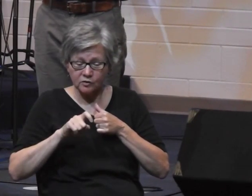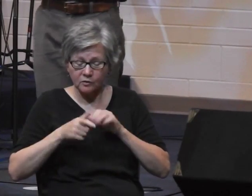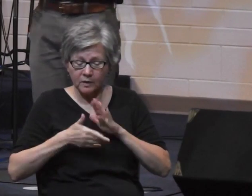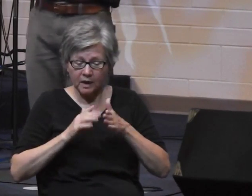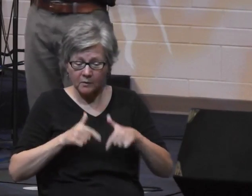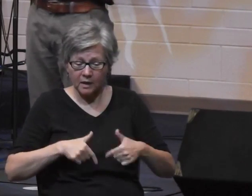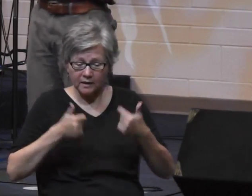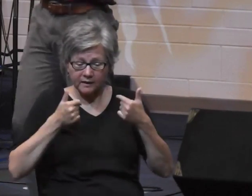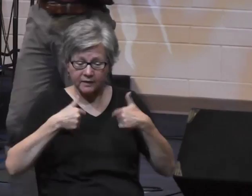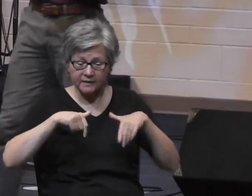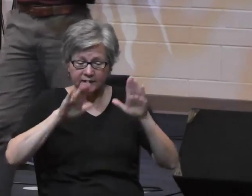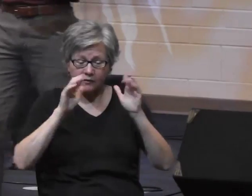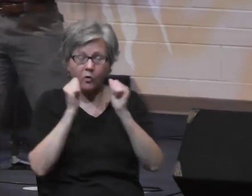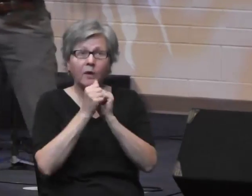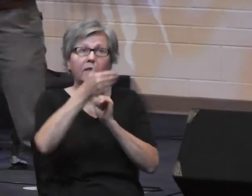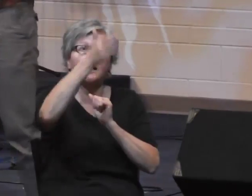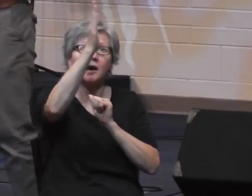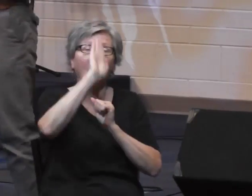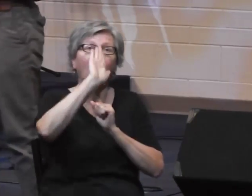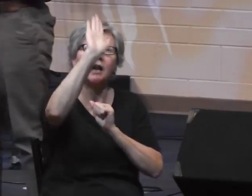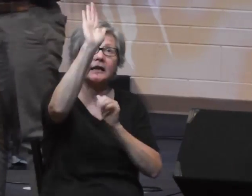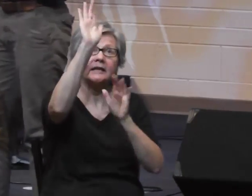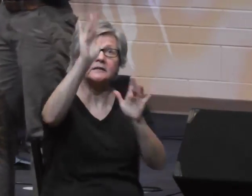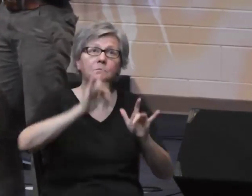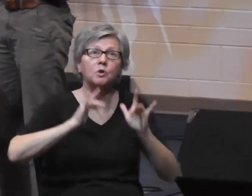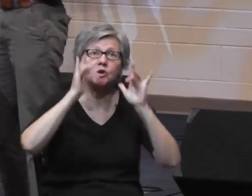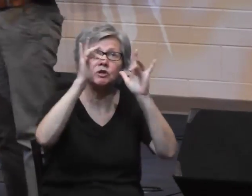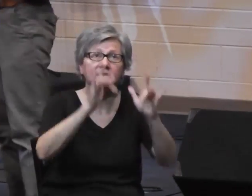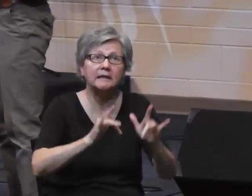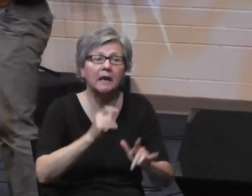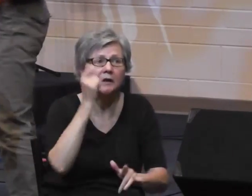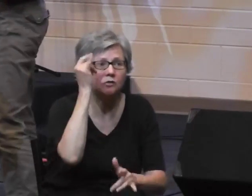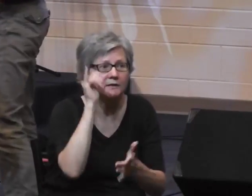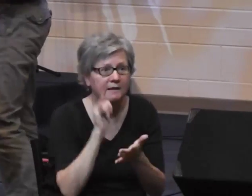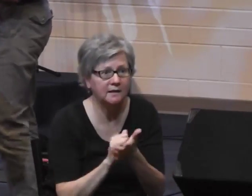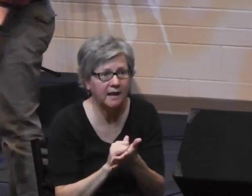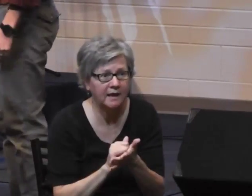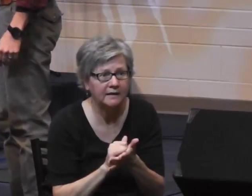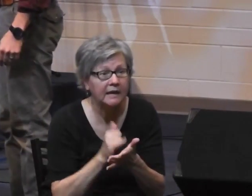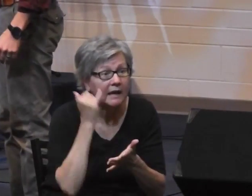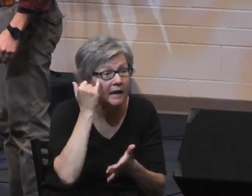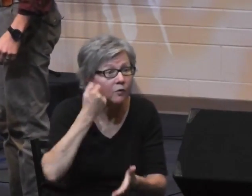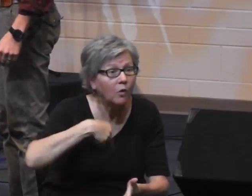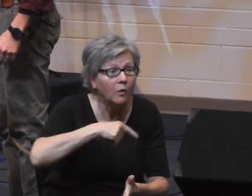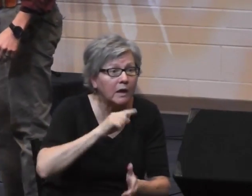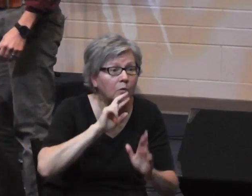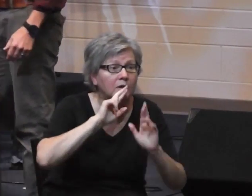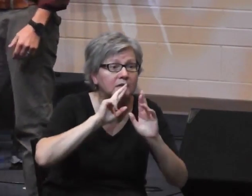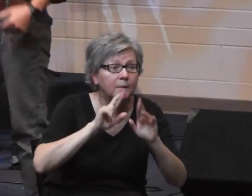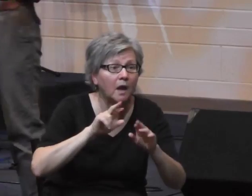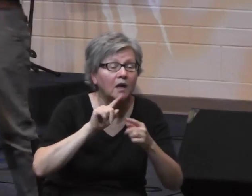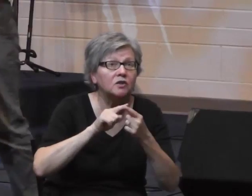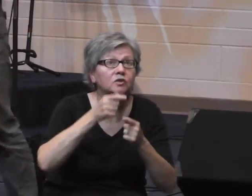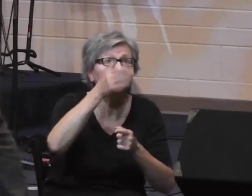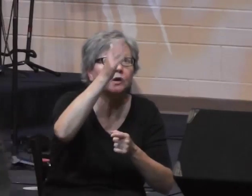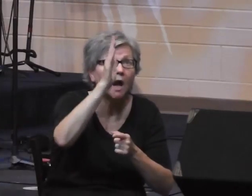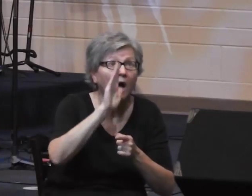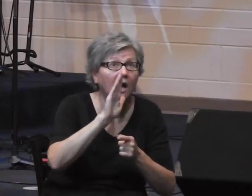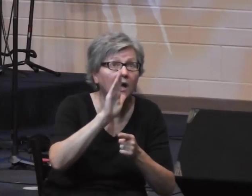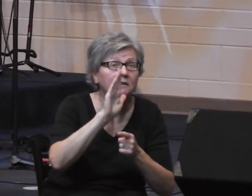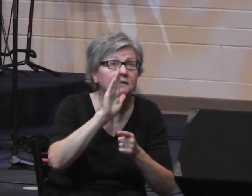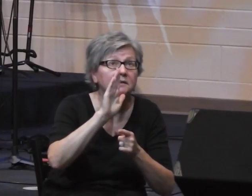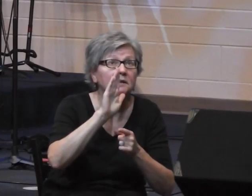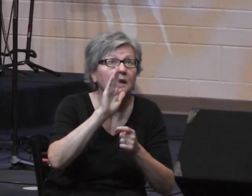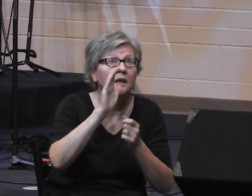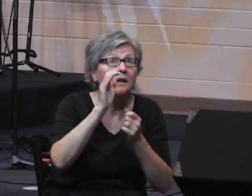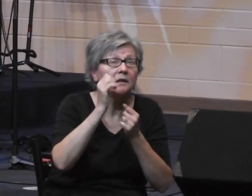in view. If we're going to respond to God, Paul believes we must respond to an encounter with